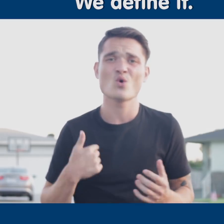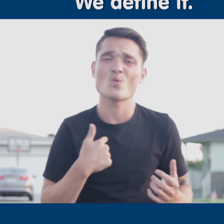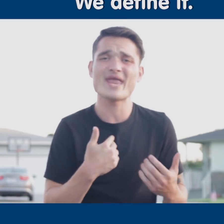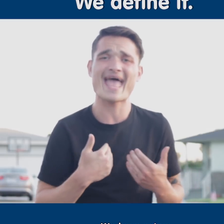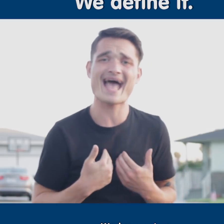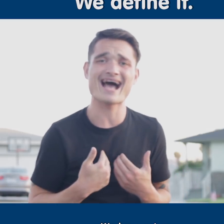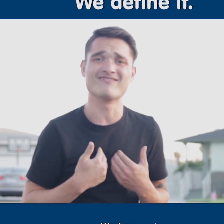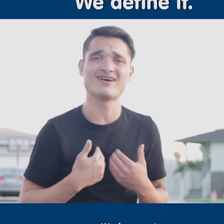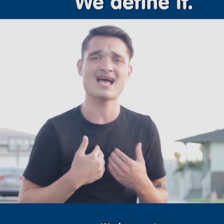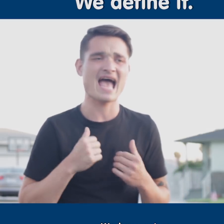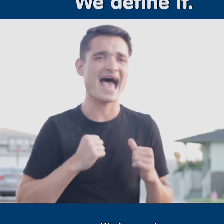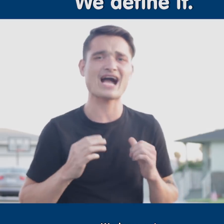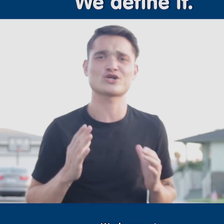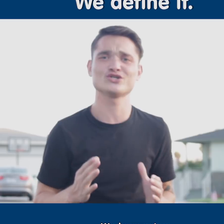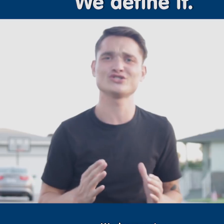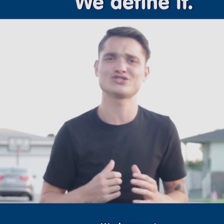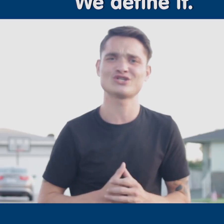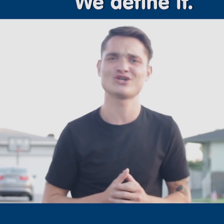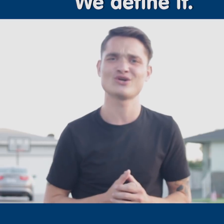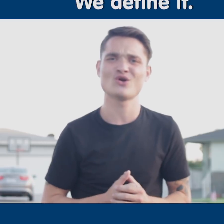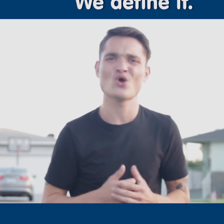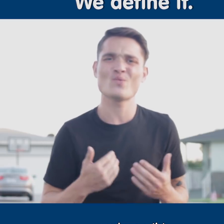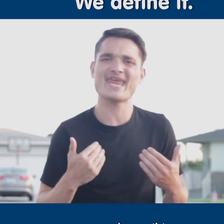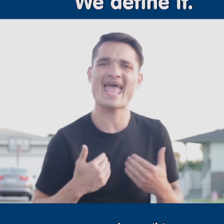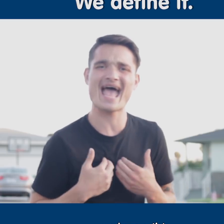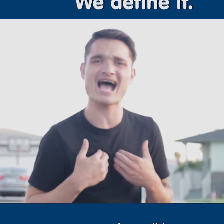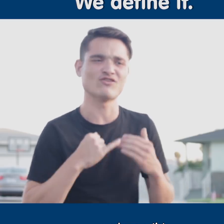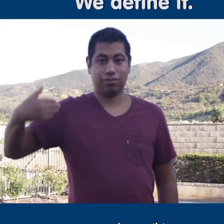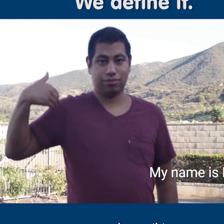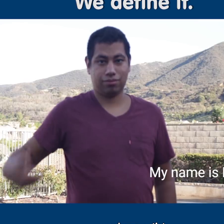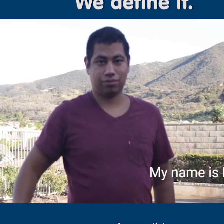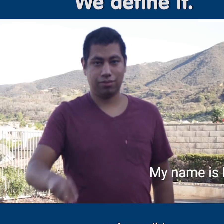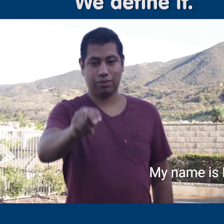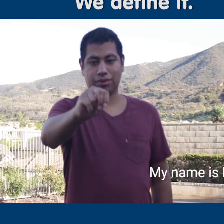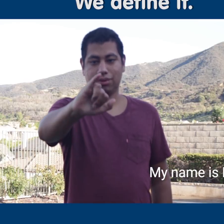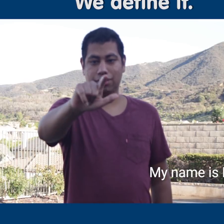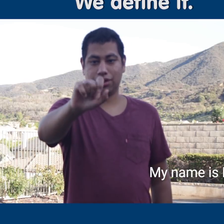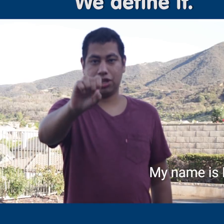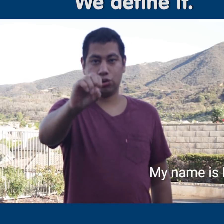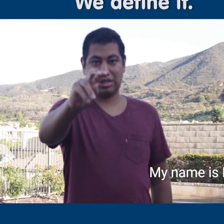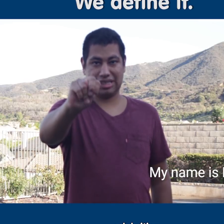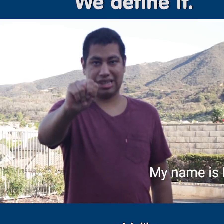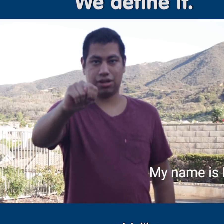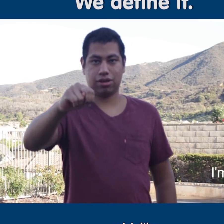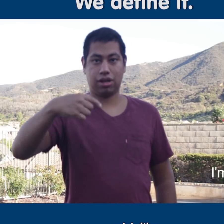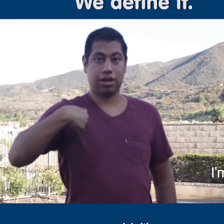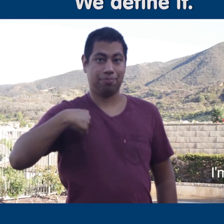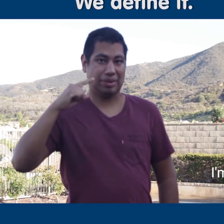We have actors, we have artists, celebrities,